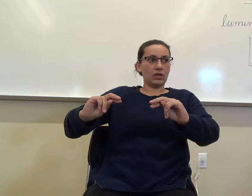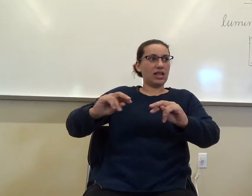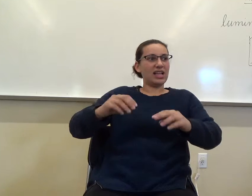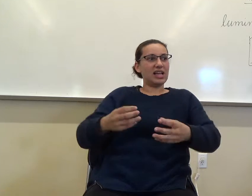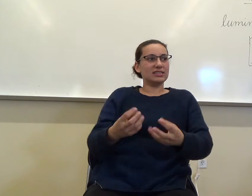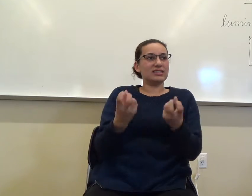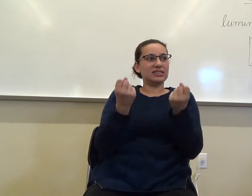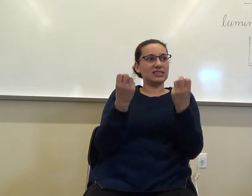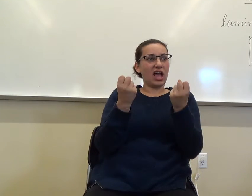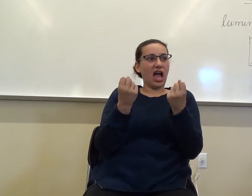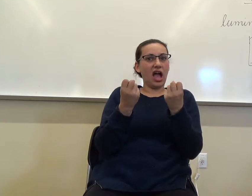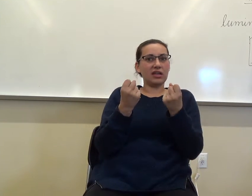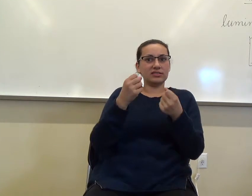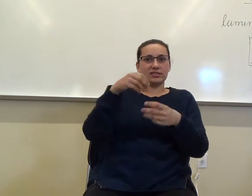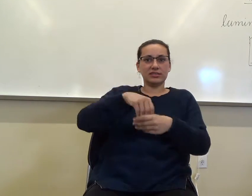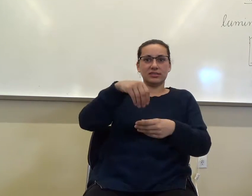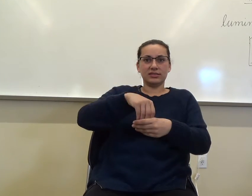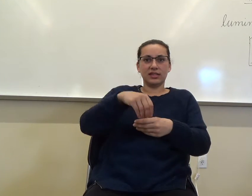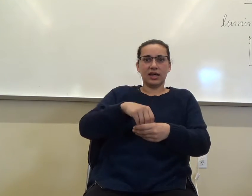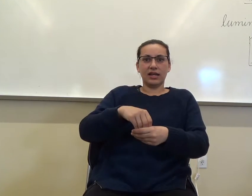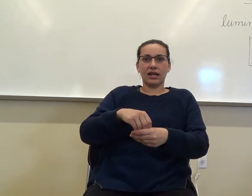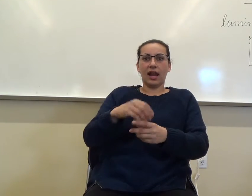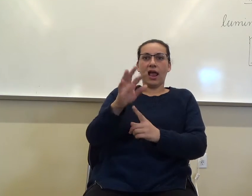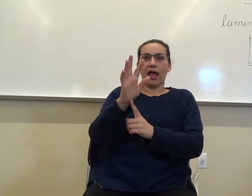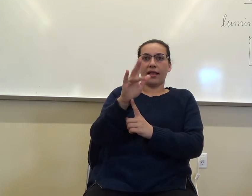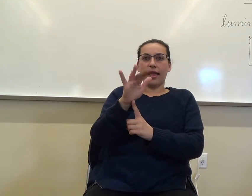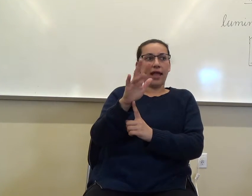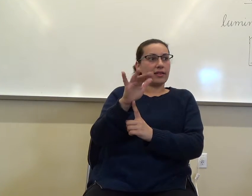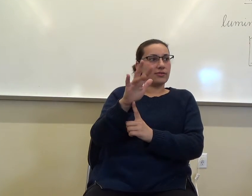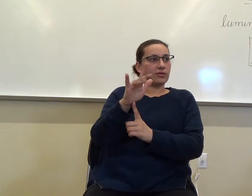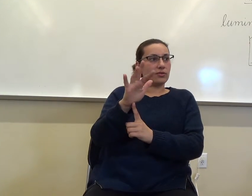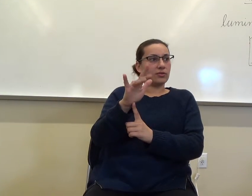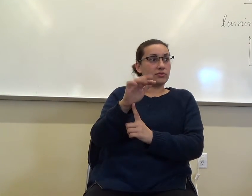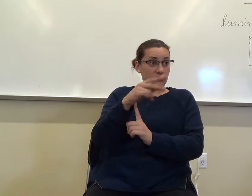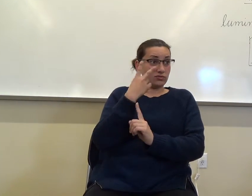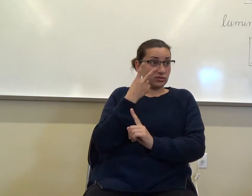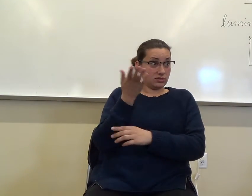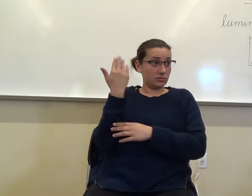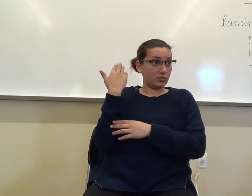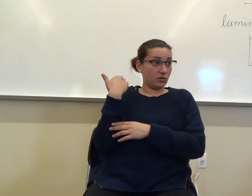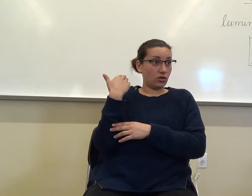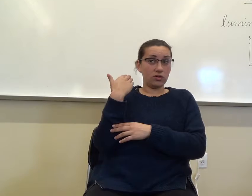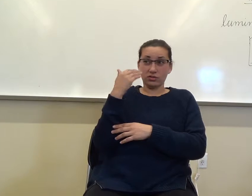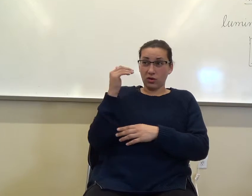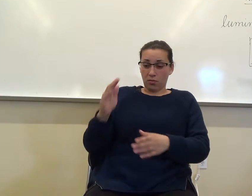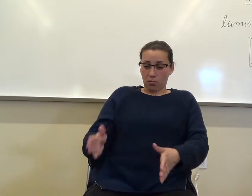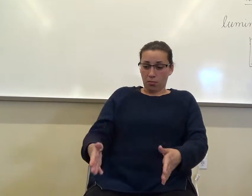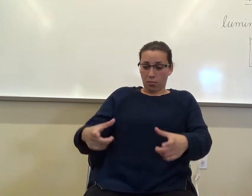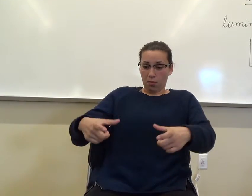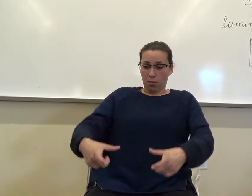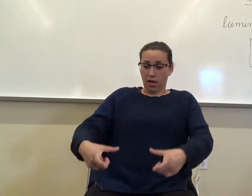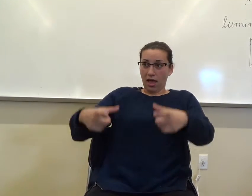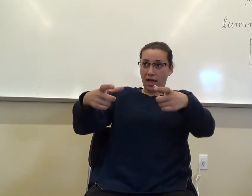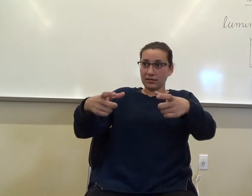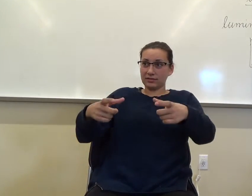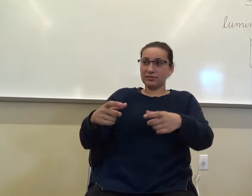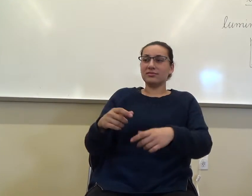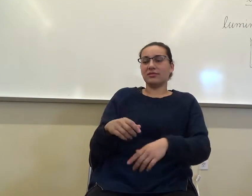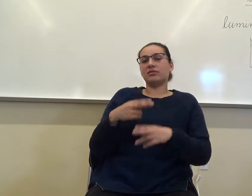bottom and you put a candle in. Have you ever seen those? Those little bags? Those are called